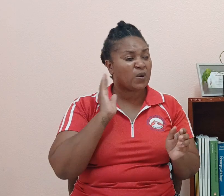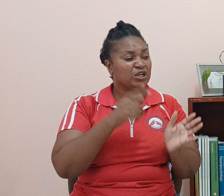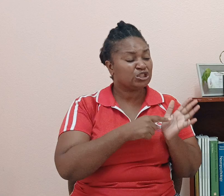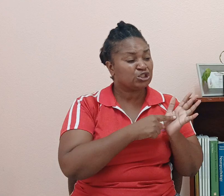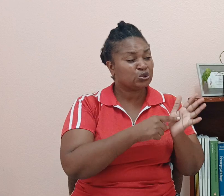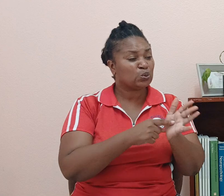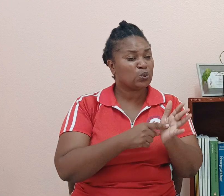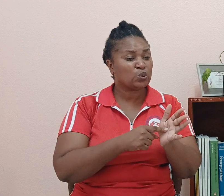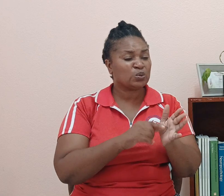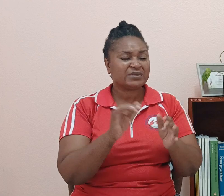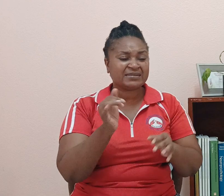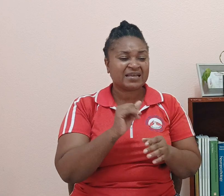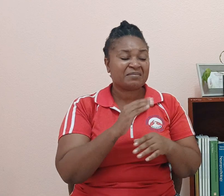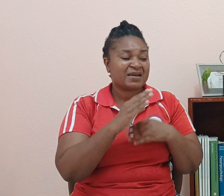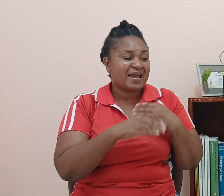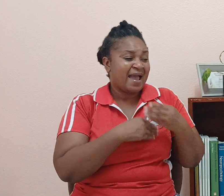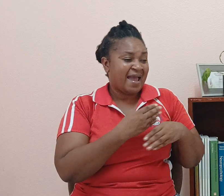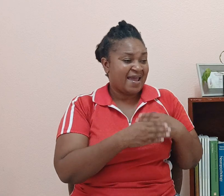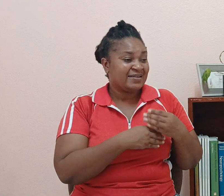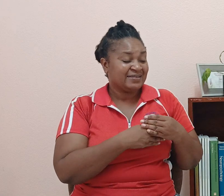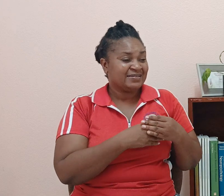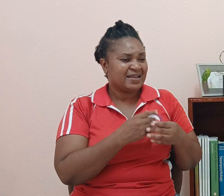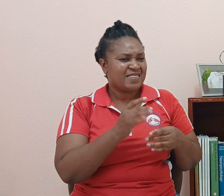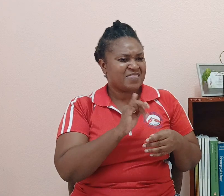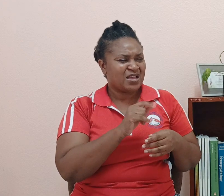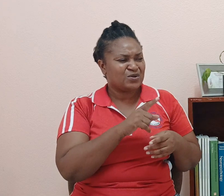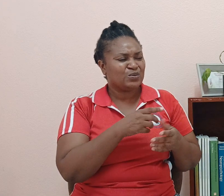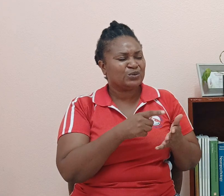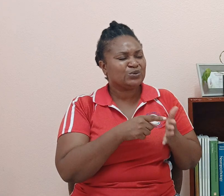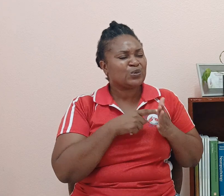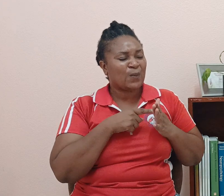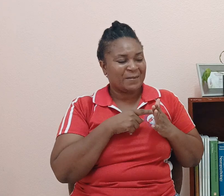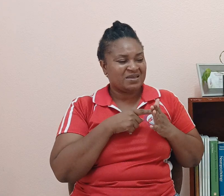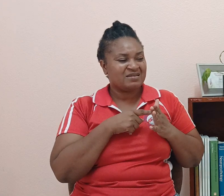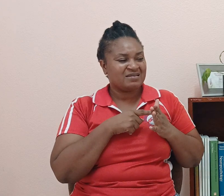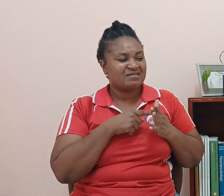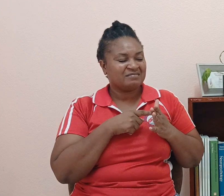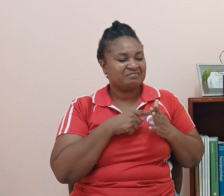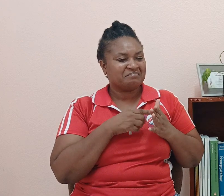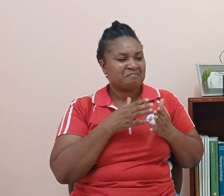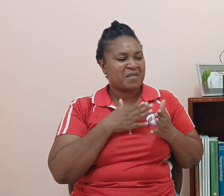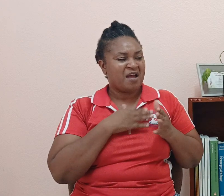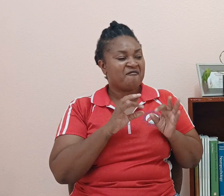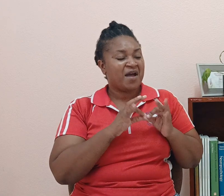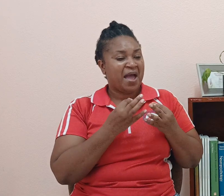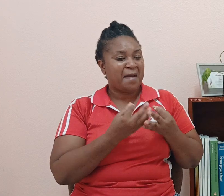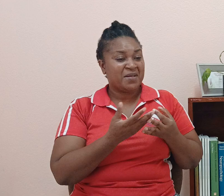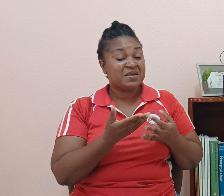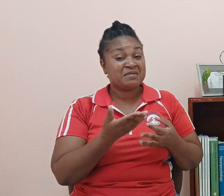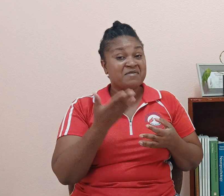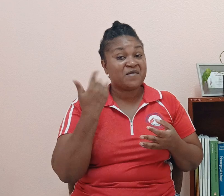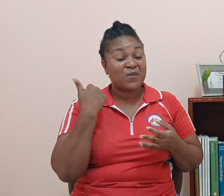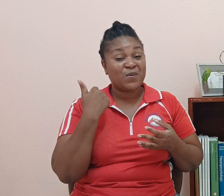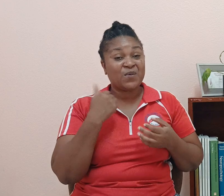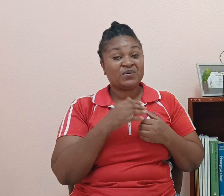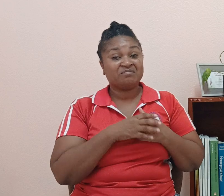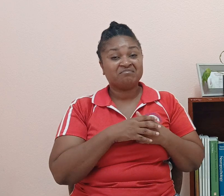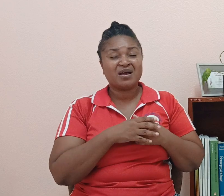same kindness that they had shown her family, and that he would find